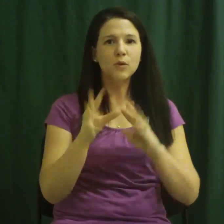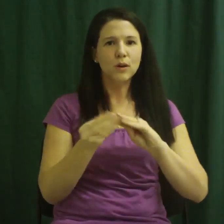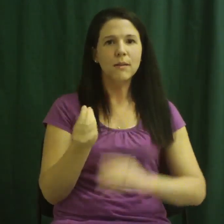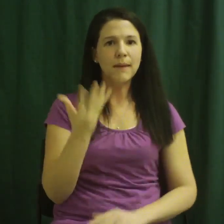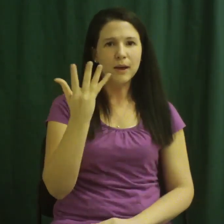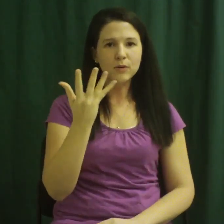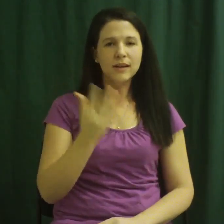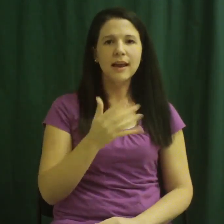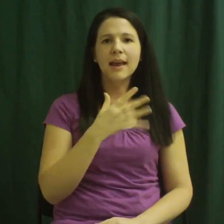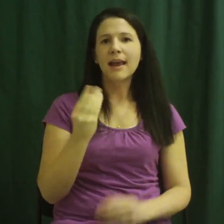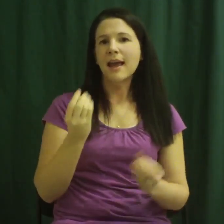And how much will it be?